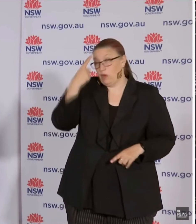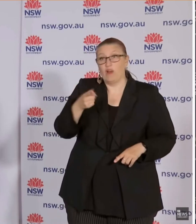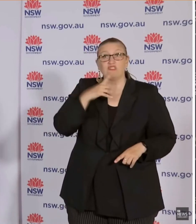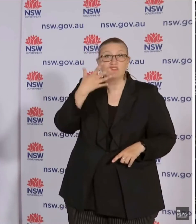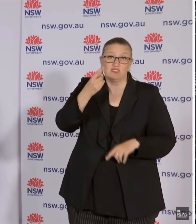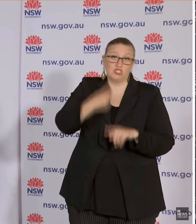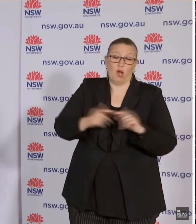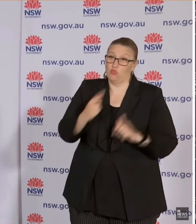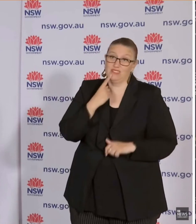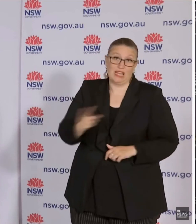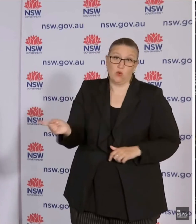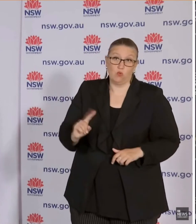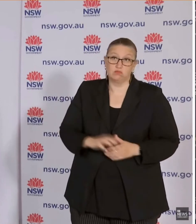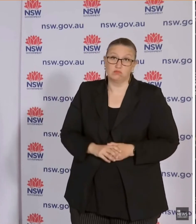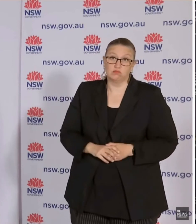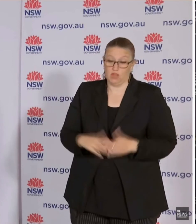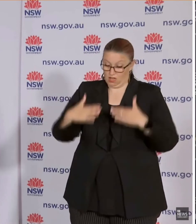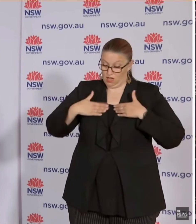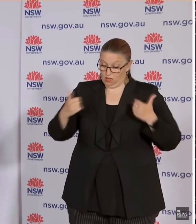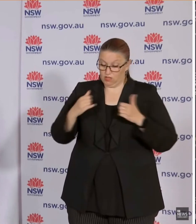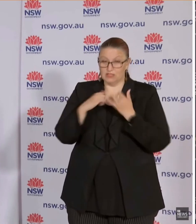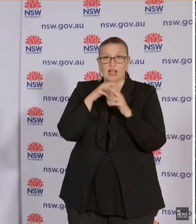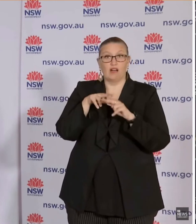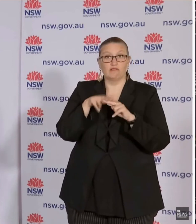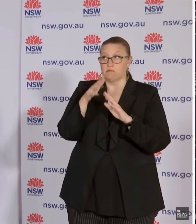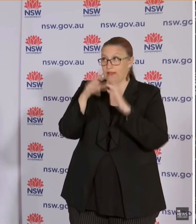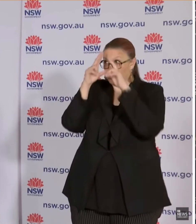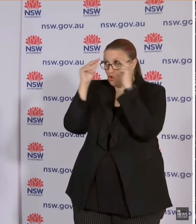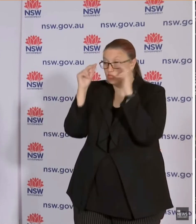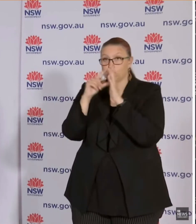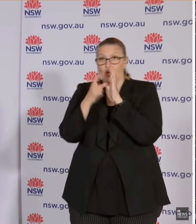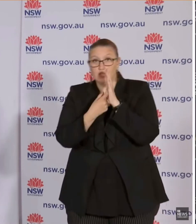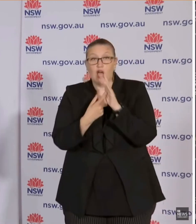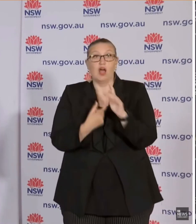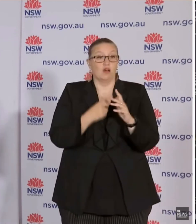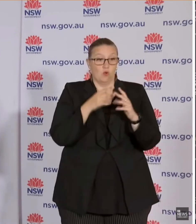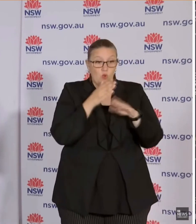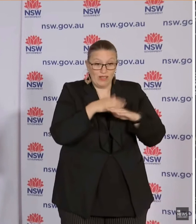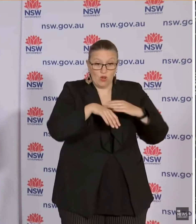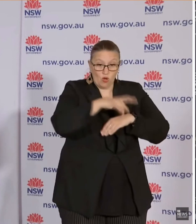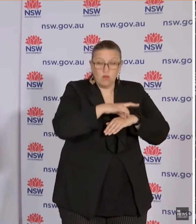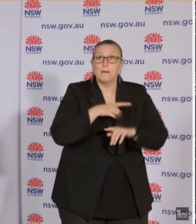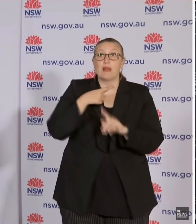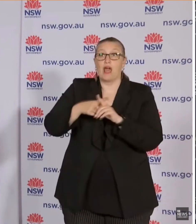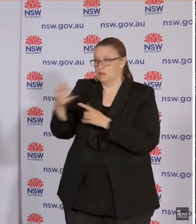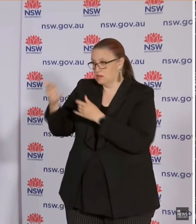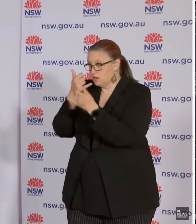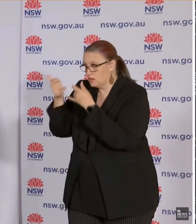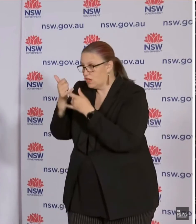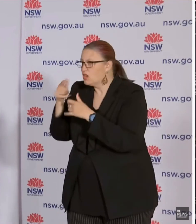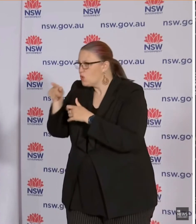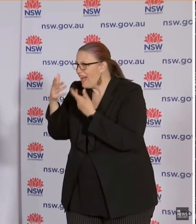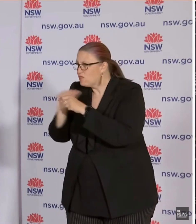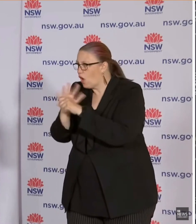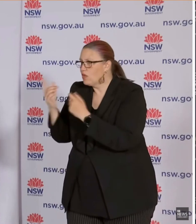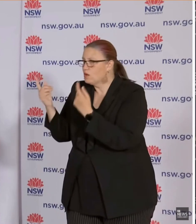times, is that the health staff take the view that when they're trying to track and trace contacts, the most important aspect for keeping